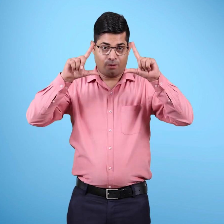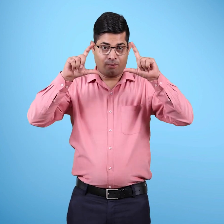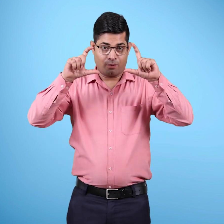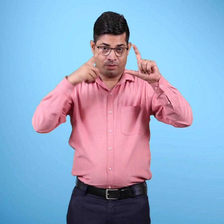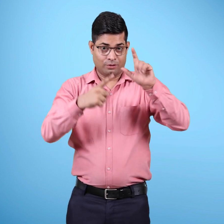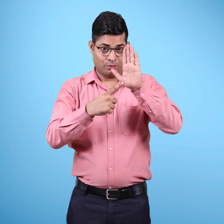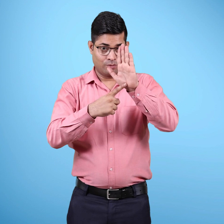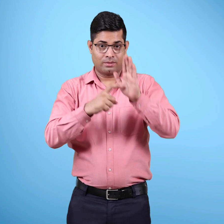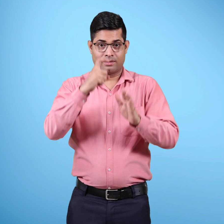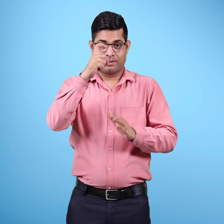Figure